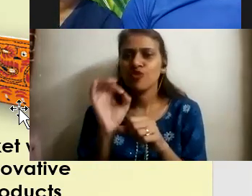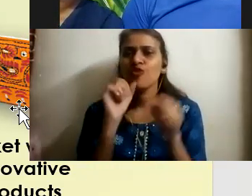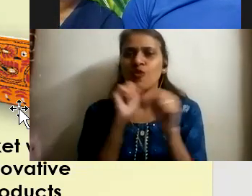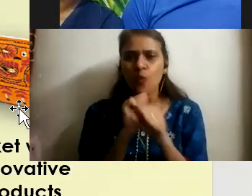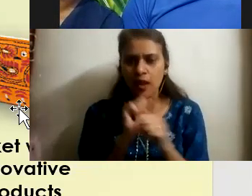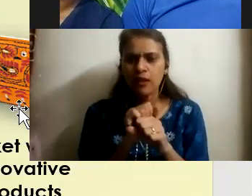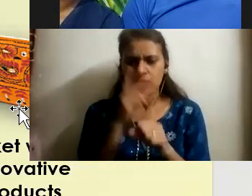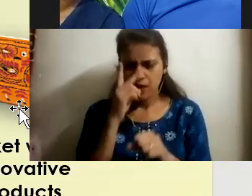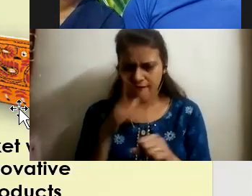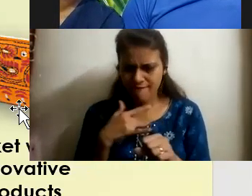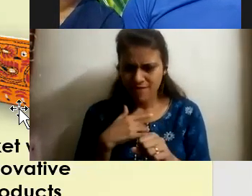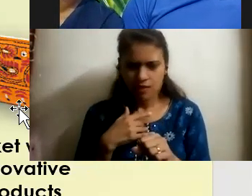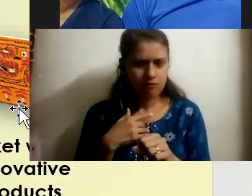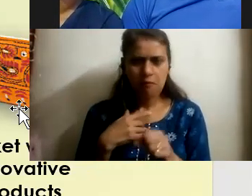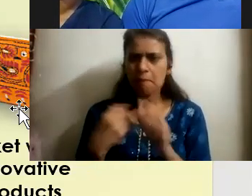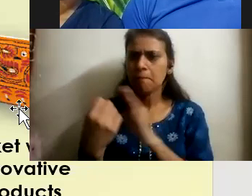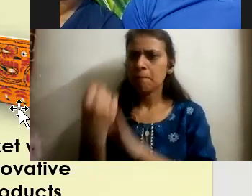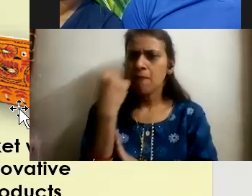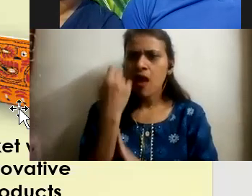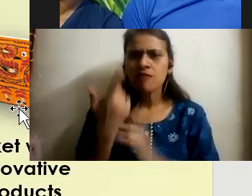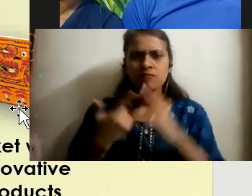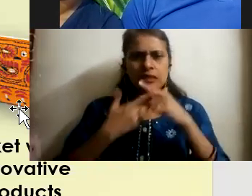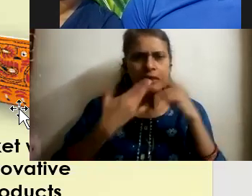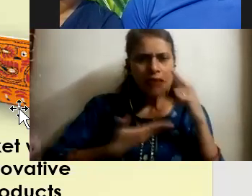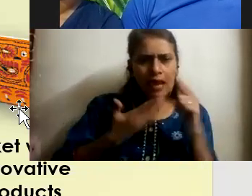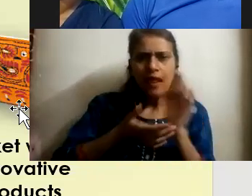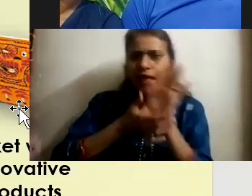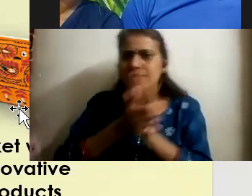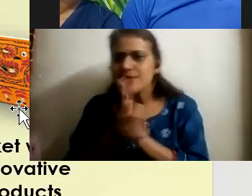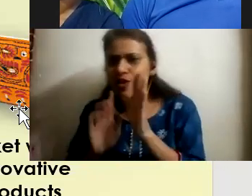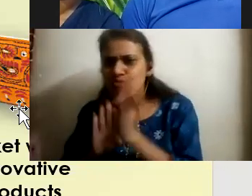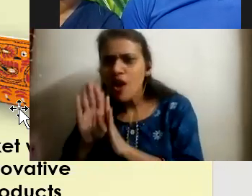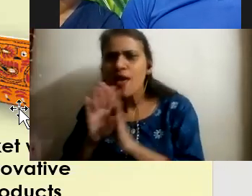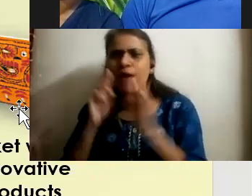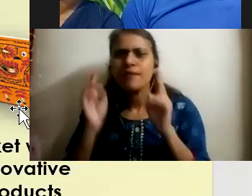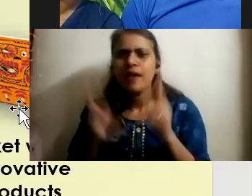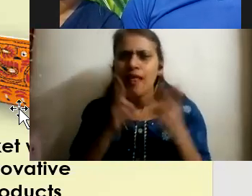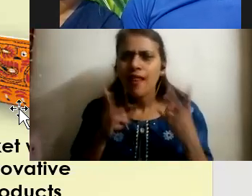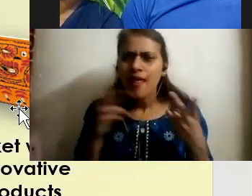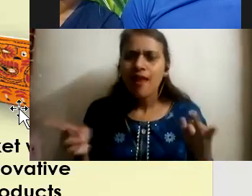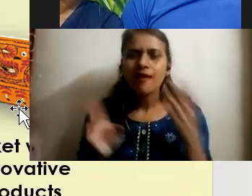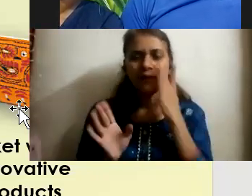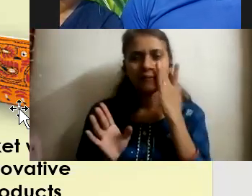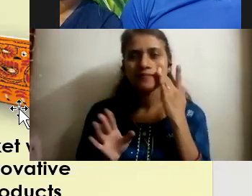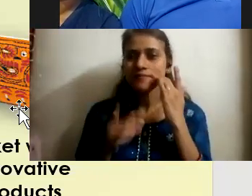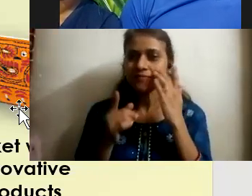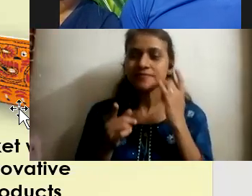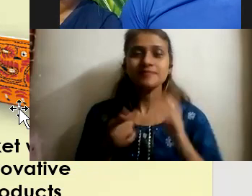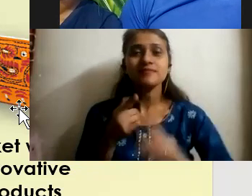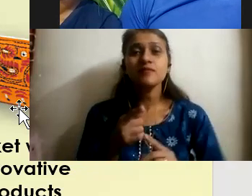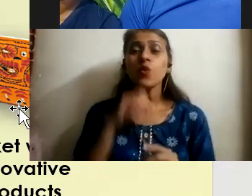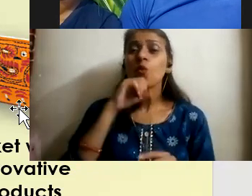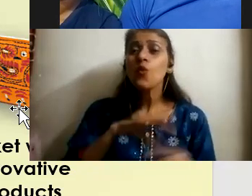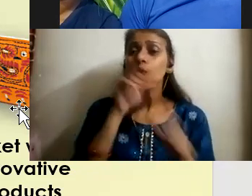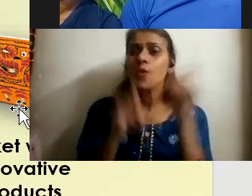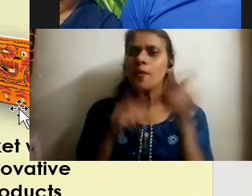suddenly realized the power of training skill development and then how it can be and these were young adults who were in the